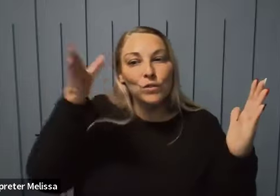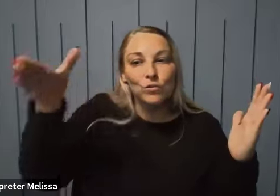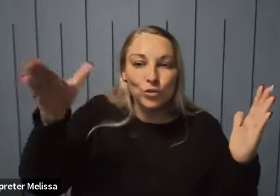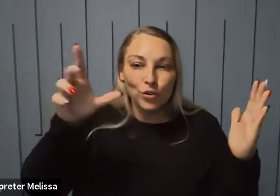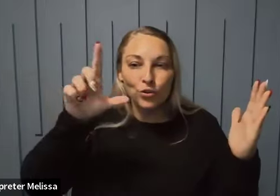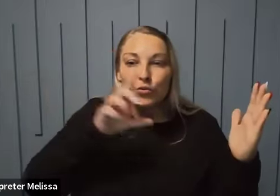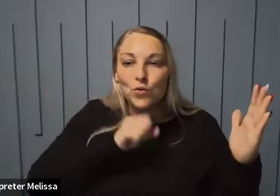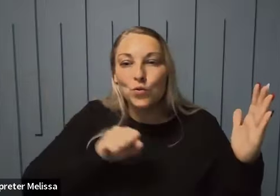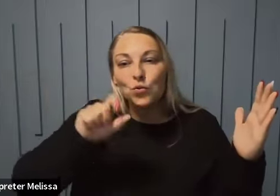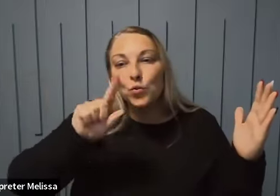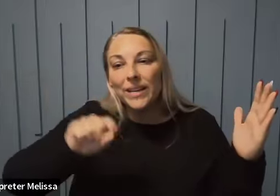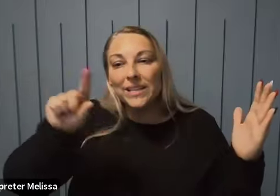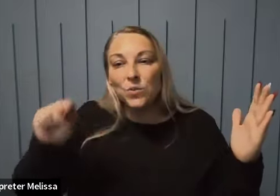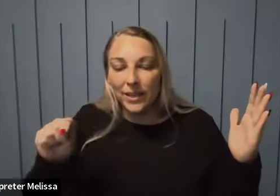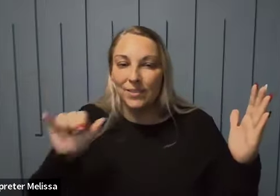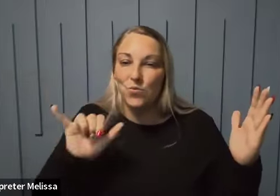the future anymore.